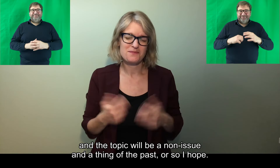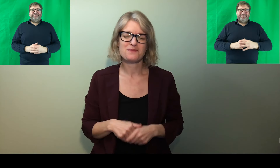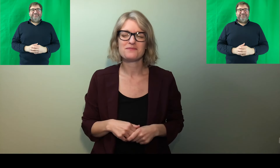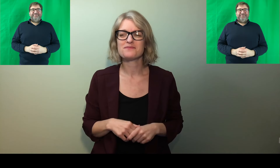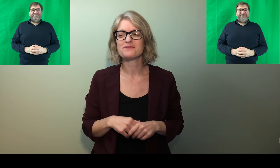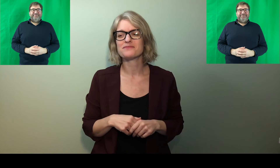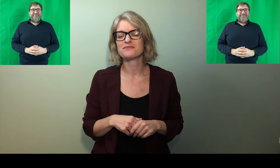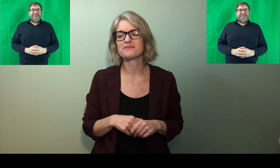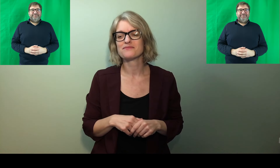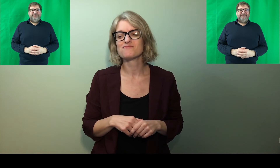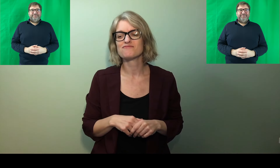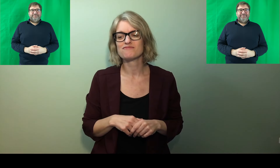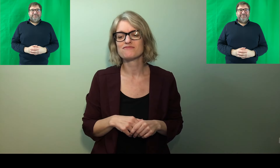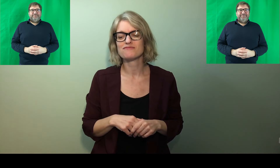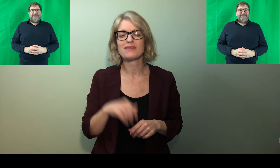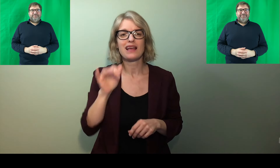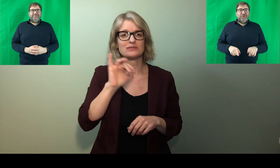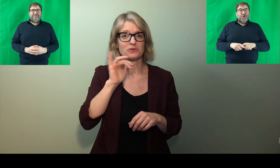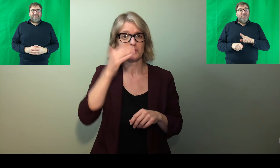hope.